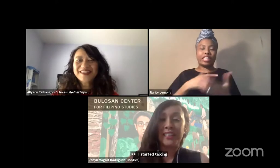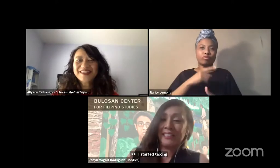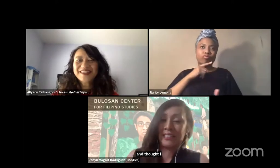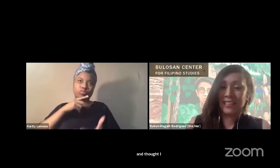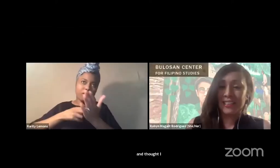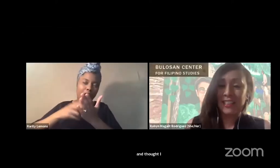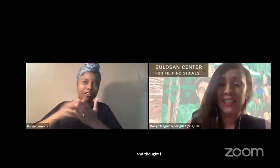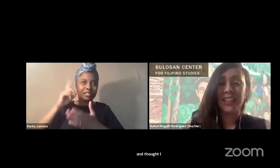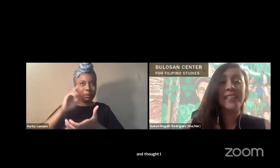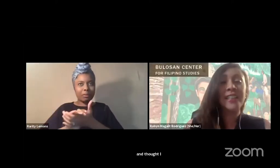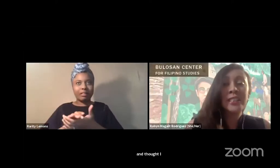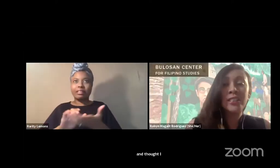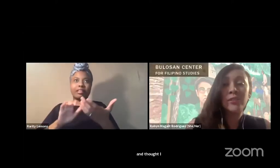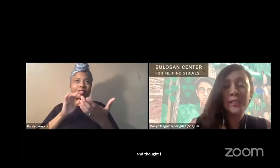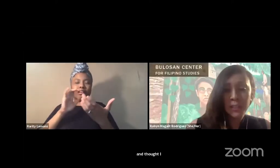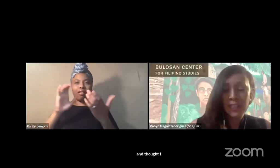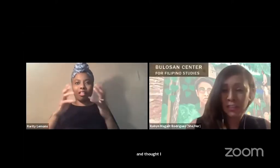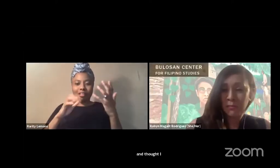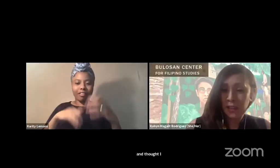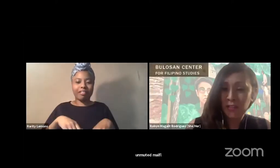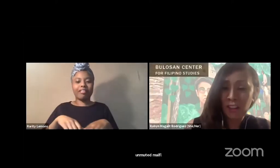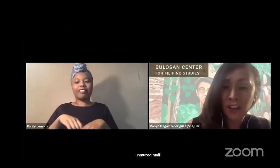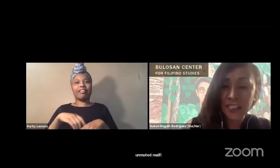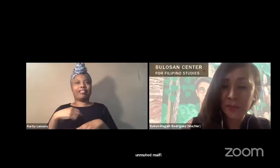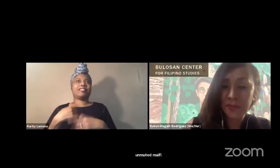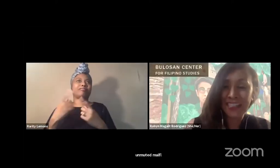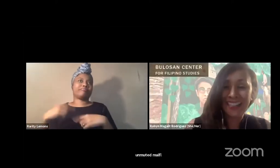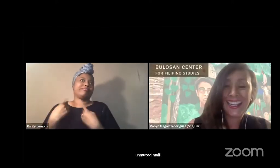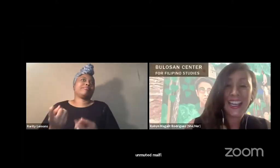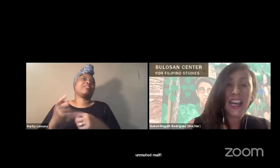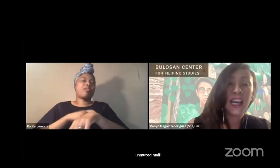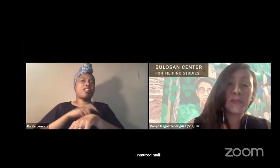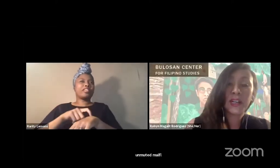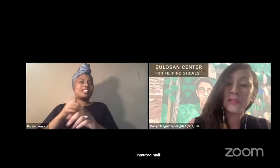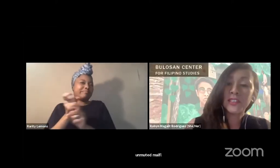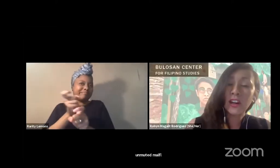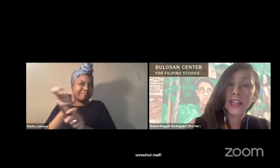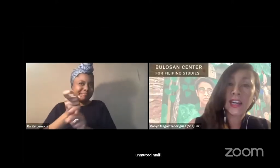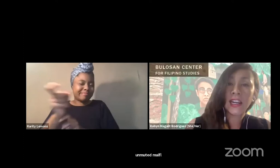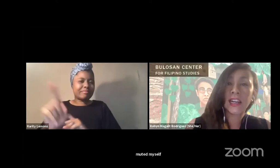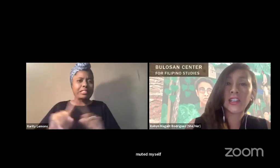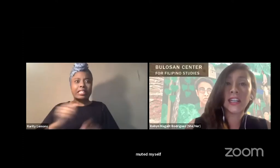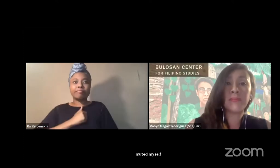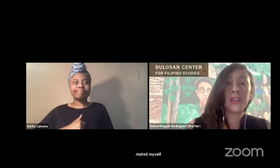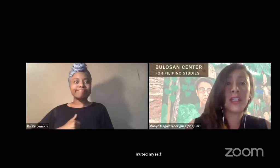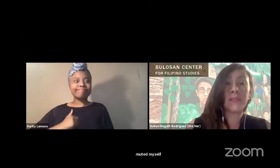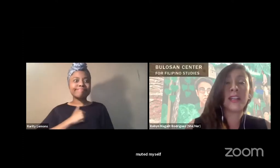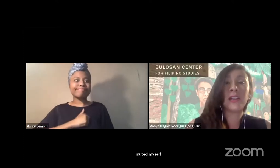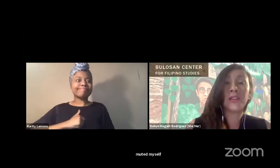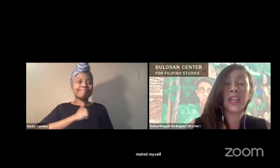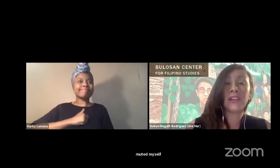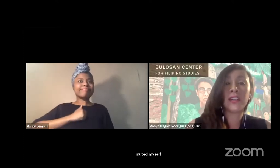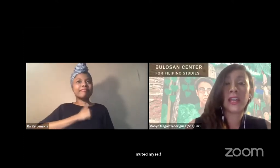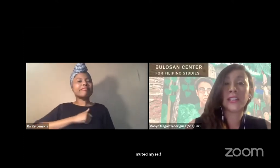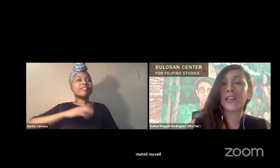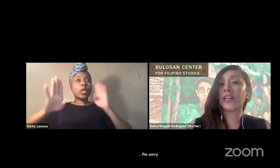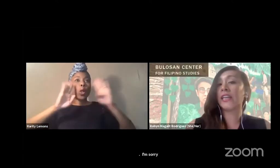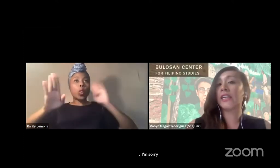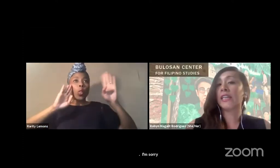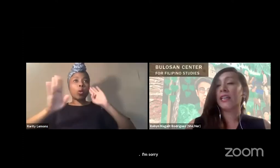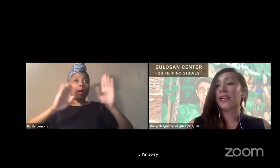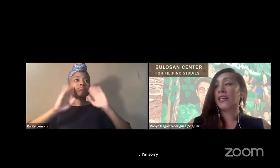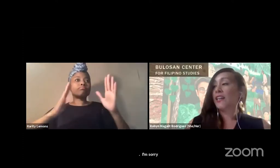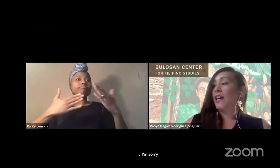believe it because they've been doing some this to me for a long time just kidding um but i'm sorry i i thought i unmuted but hello thank you again